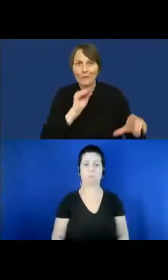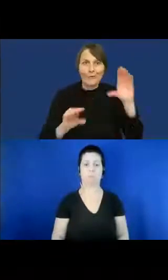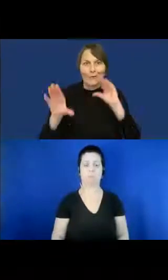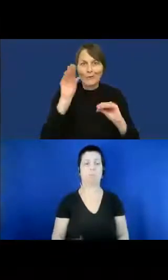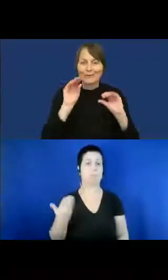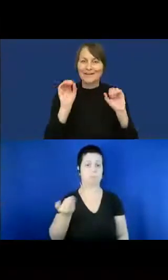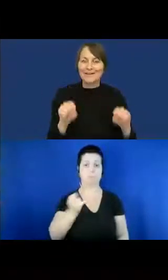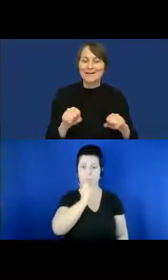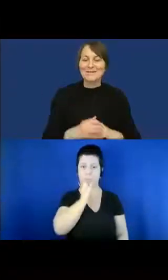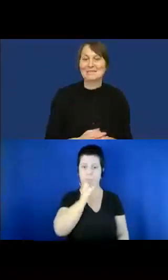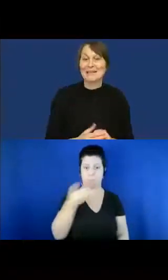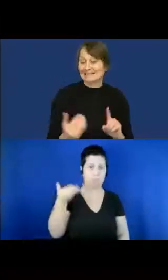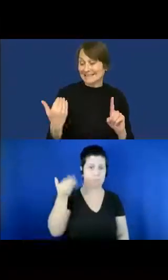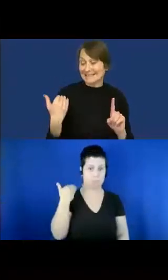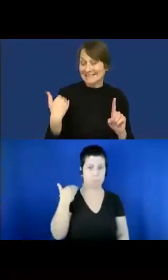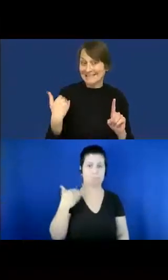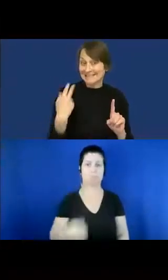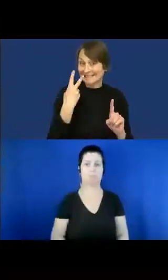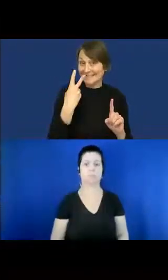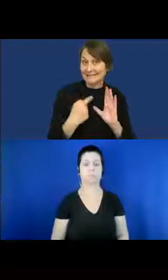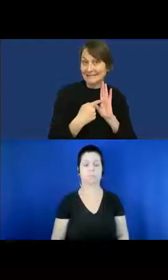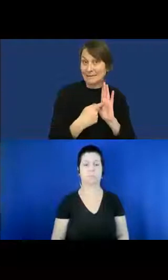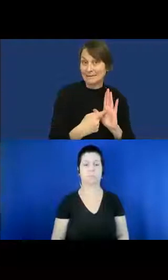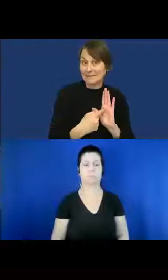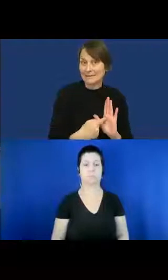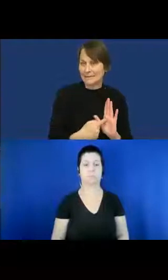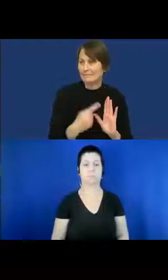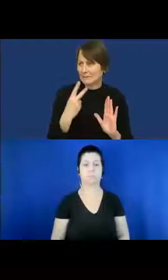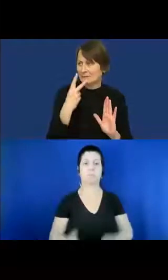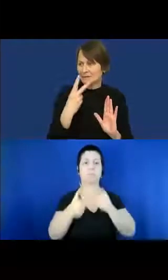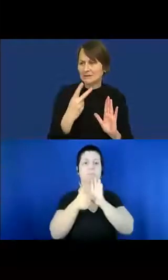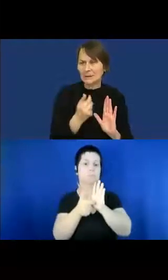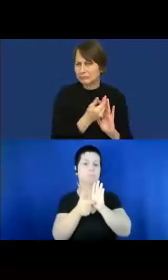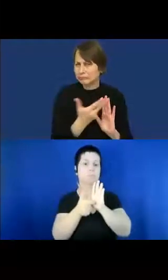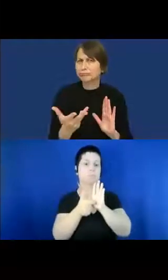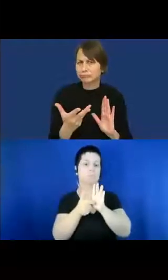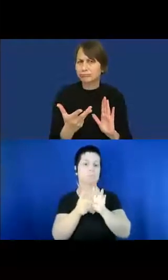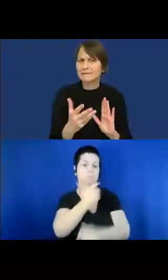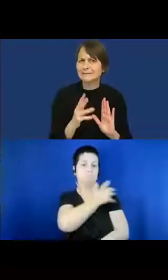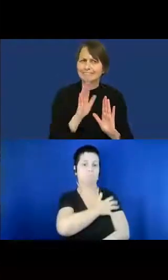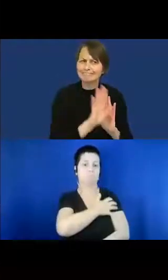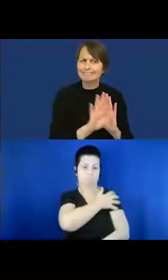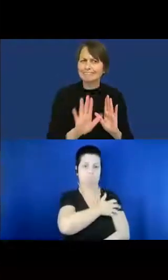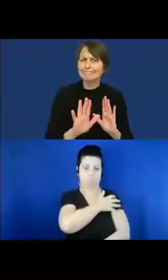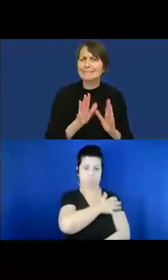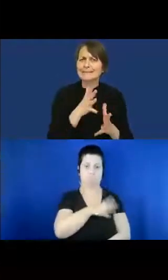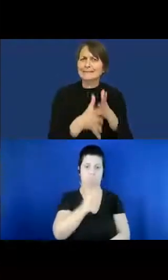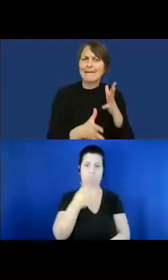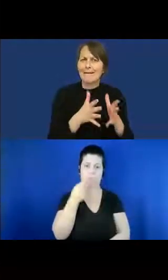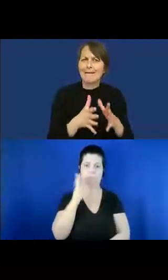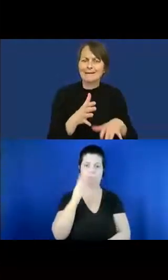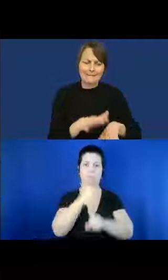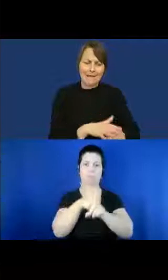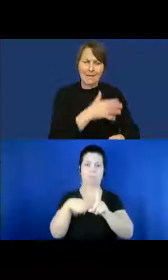examples, we have seen many haptic signs. So we have been talking about social haptic communication